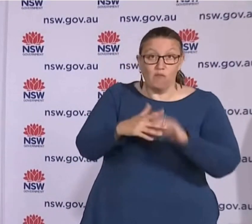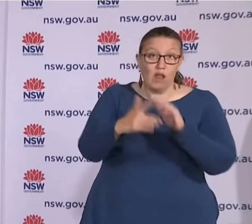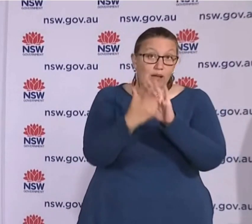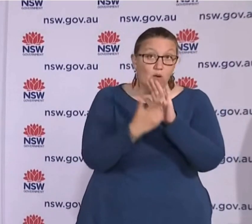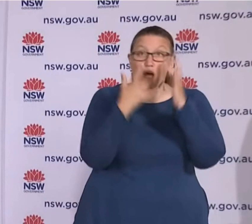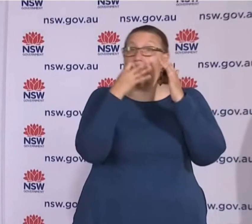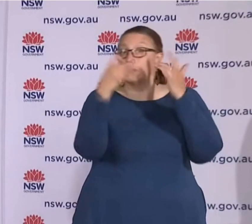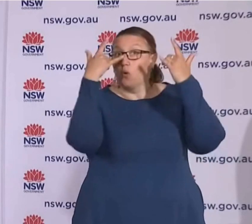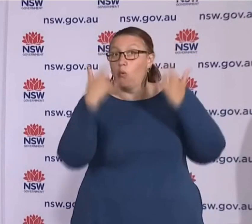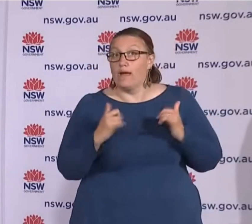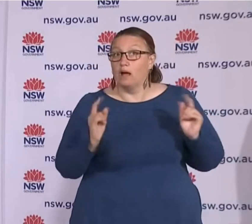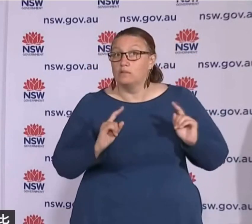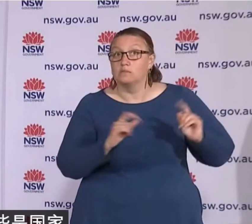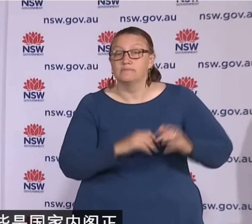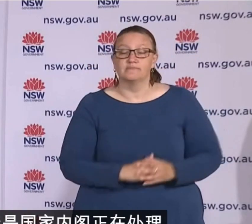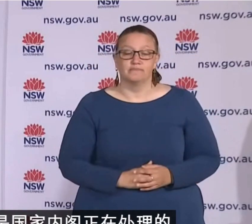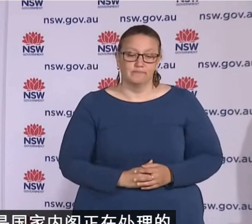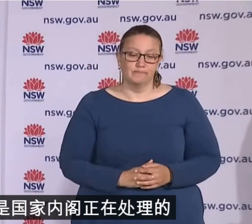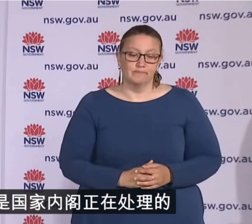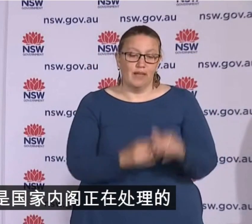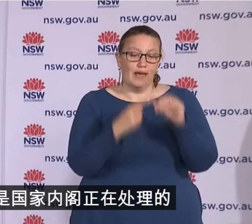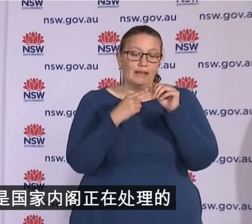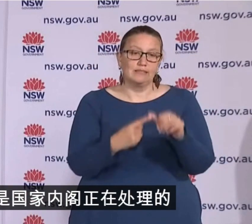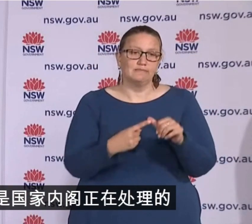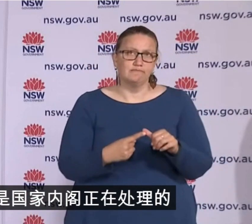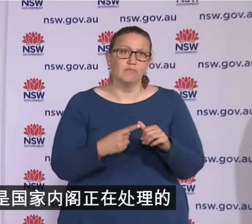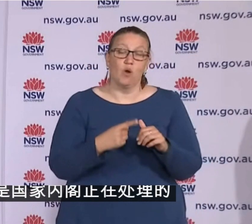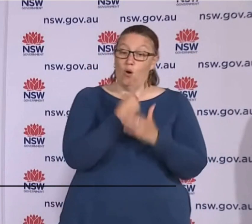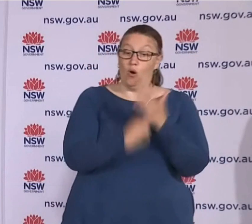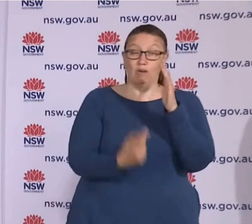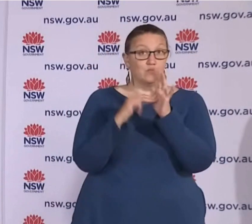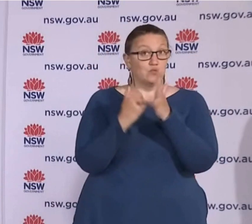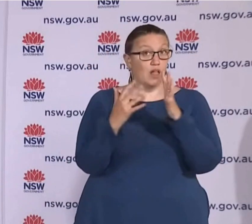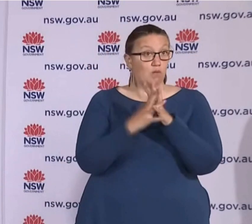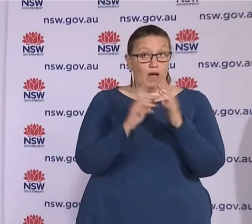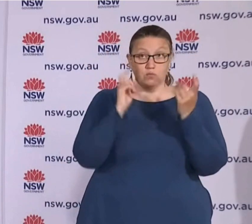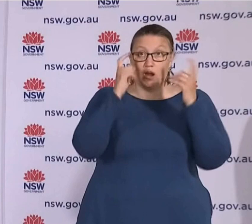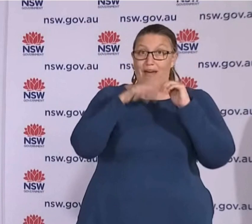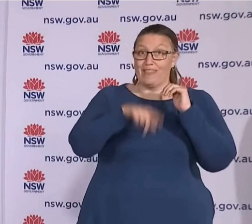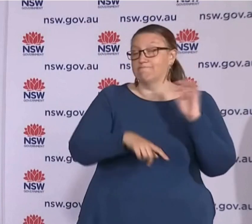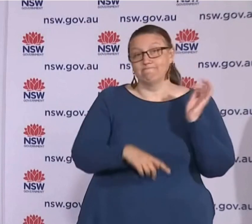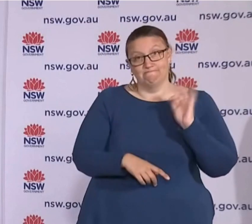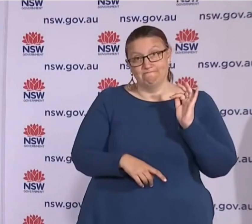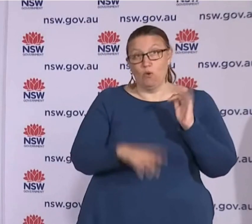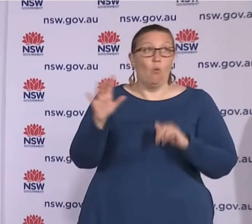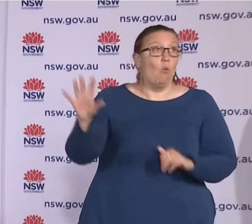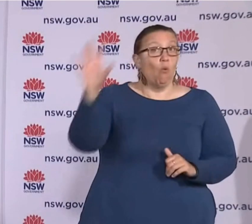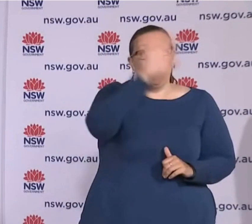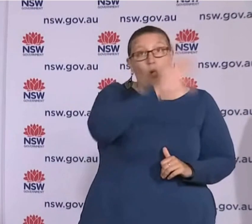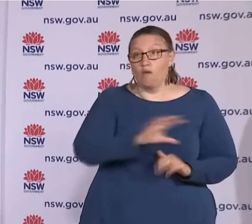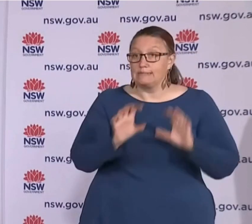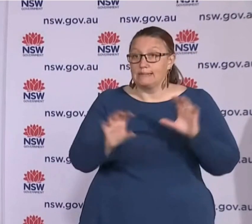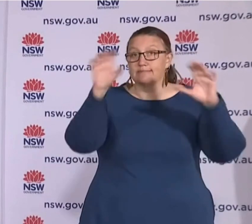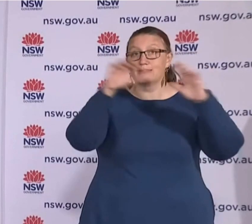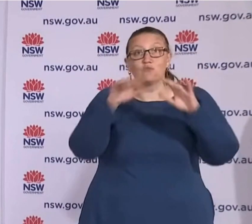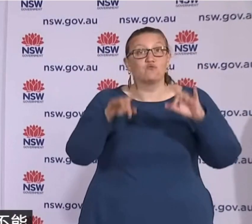and these are issues which National Cabinet is dealing with. These are issues which every single state will have to deal with. And I know that private organisations are also seeking their